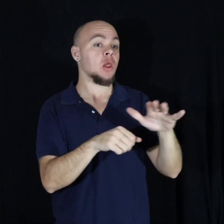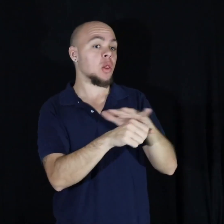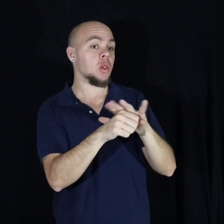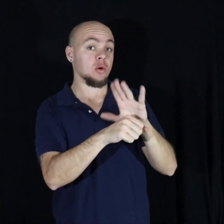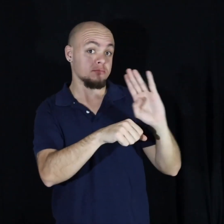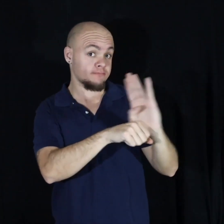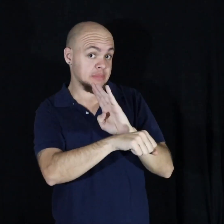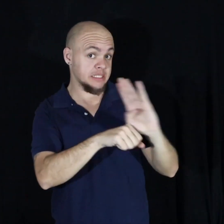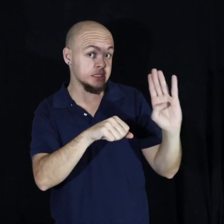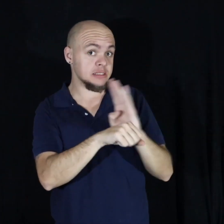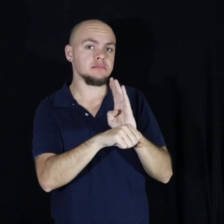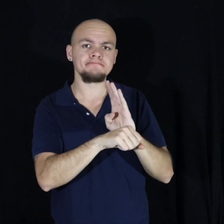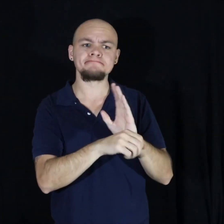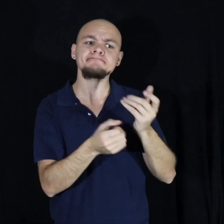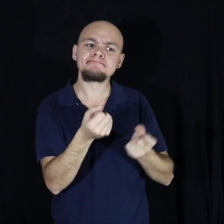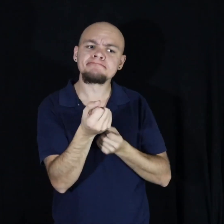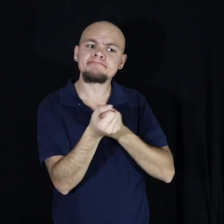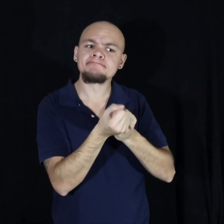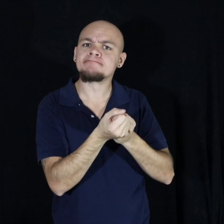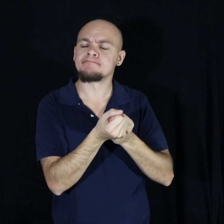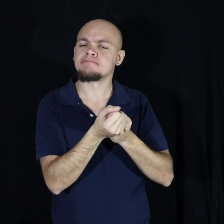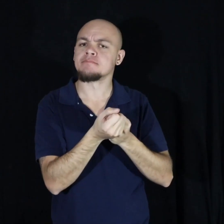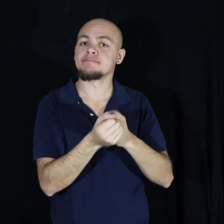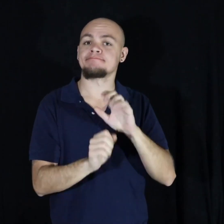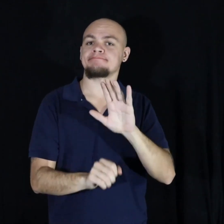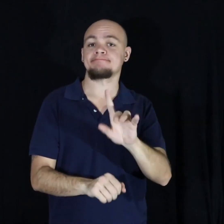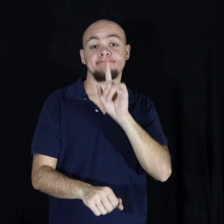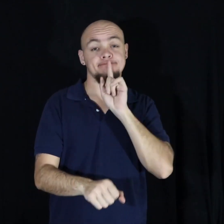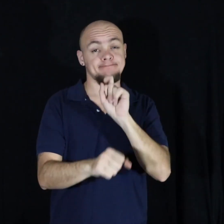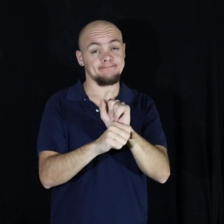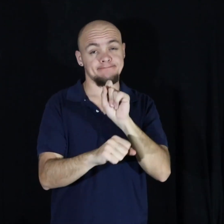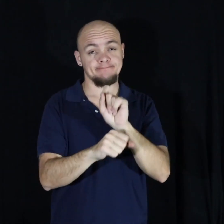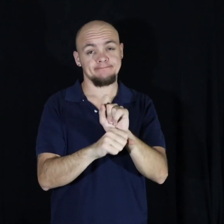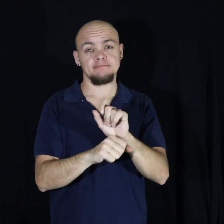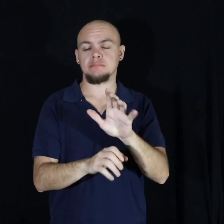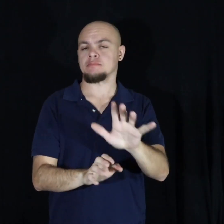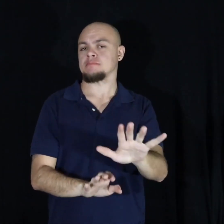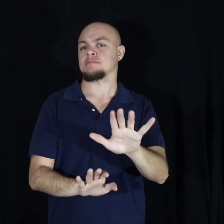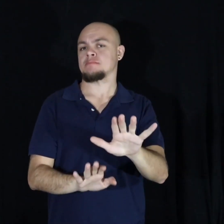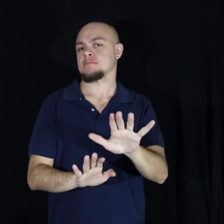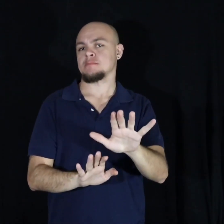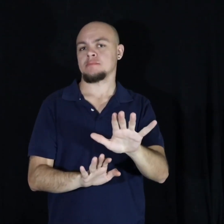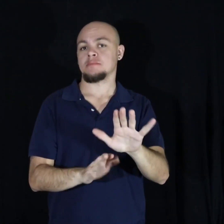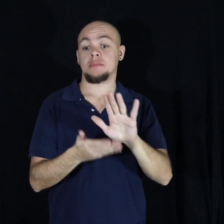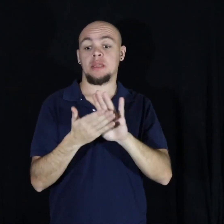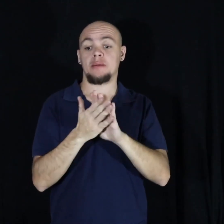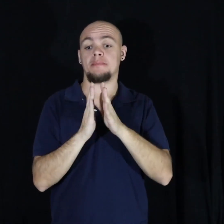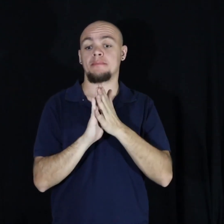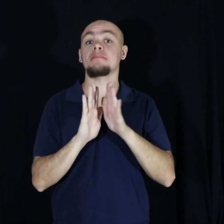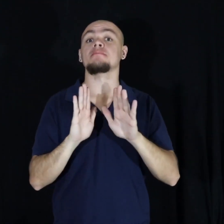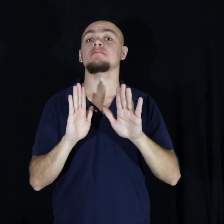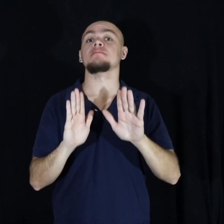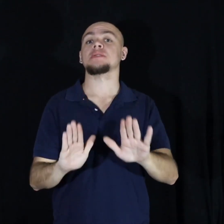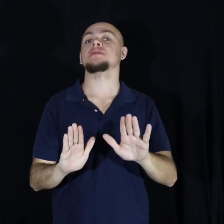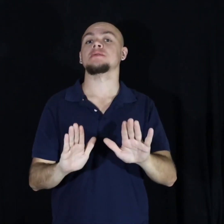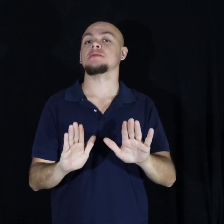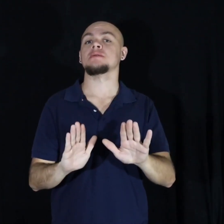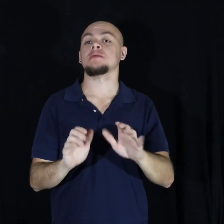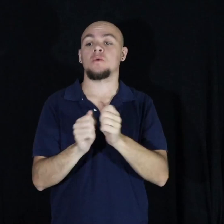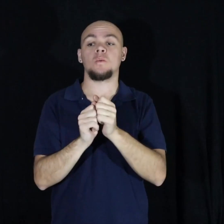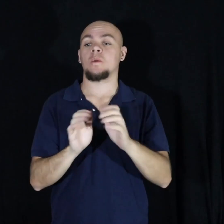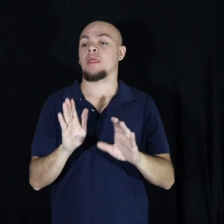and entrepreneurships. Realistically, it is impossible to have peace without